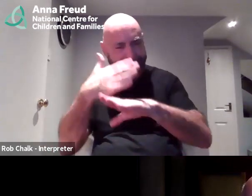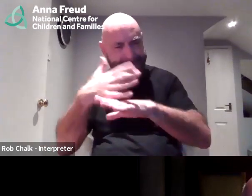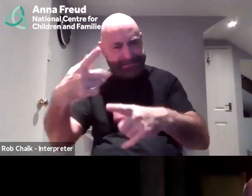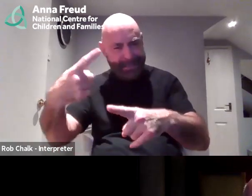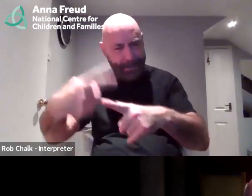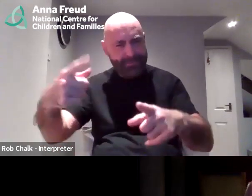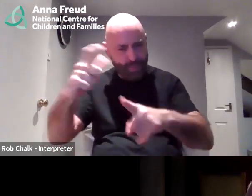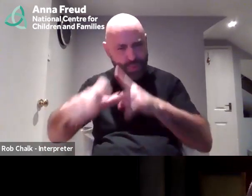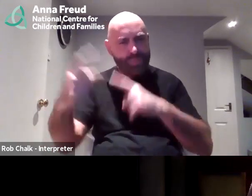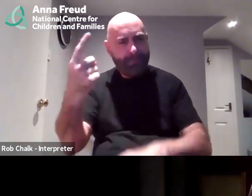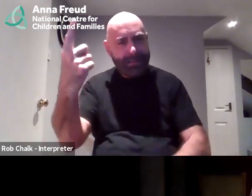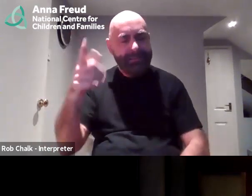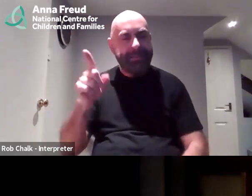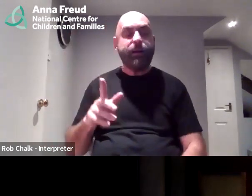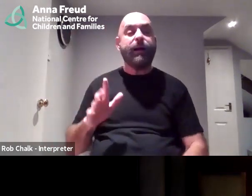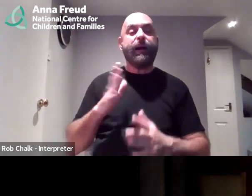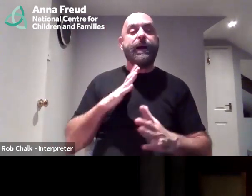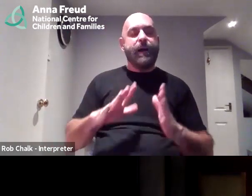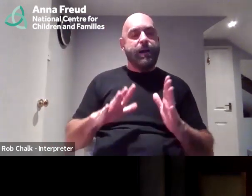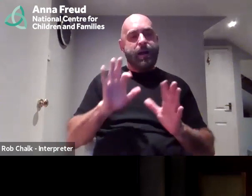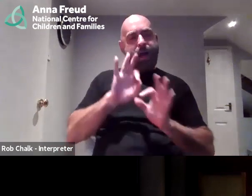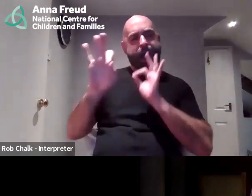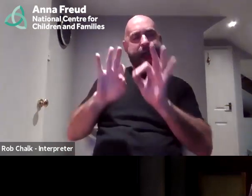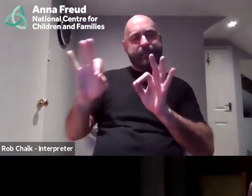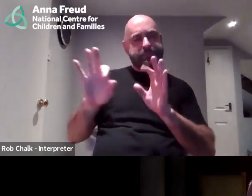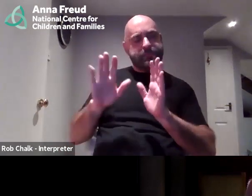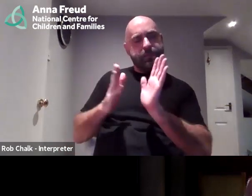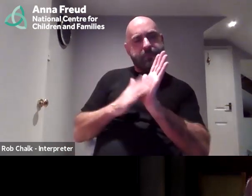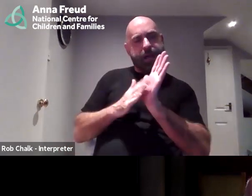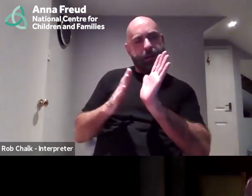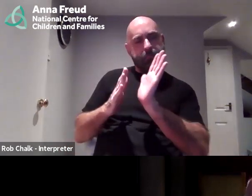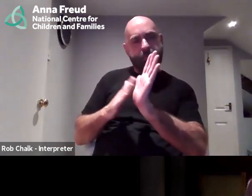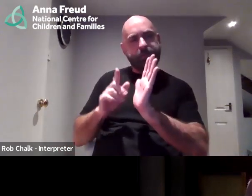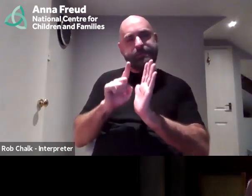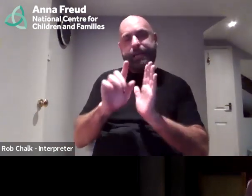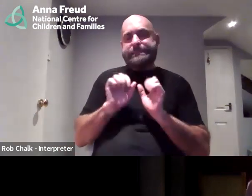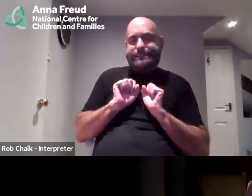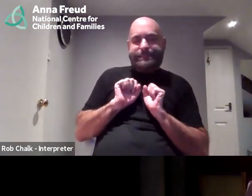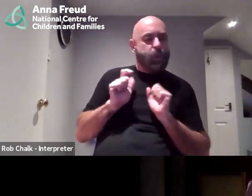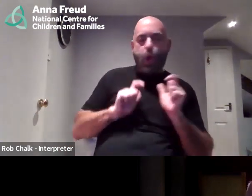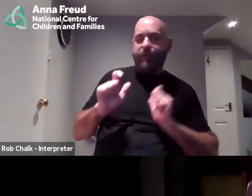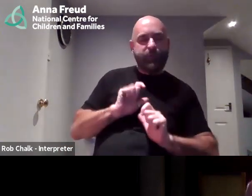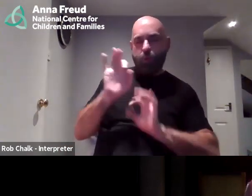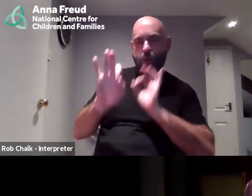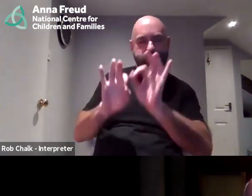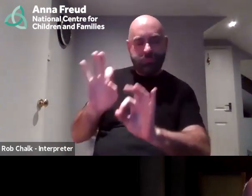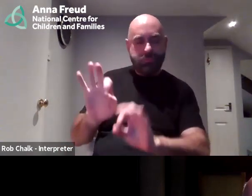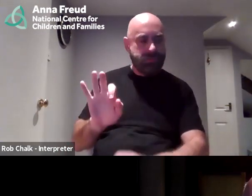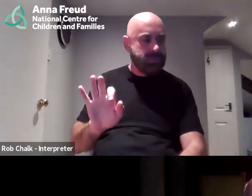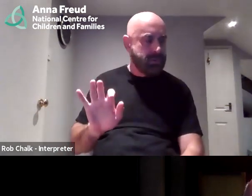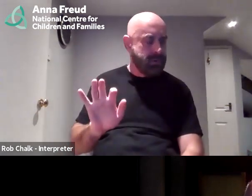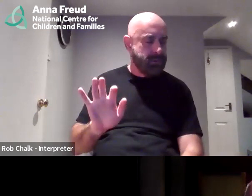immediately? So can I just ask you that uncomfortable question, which is,